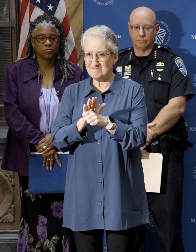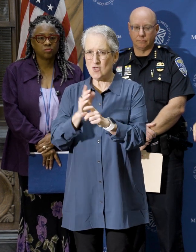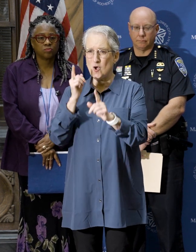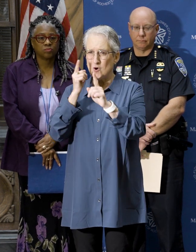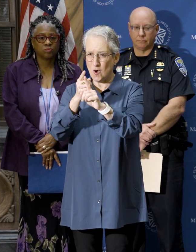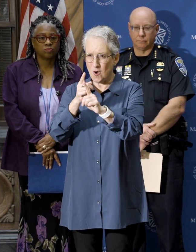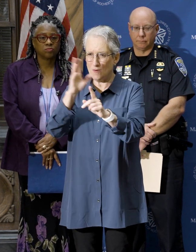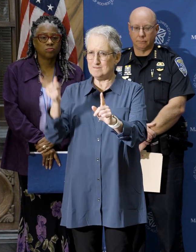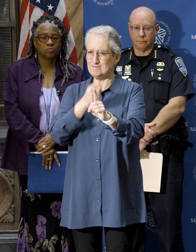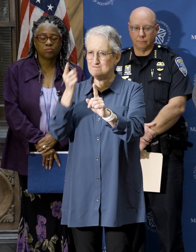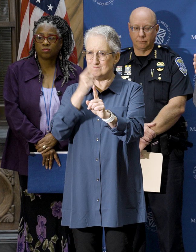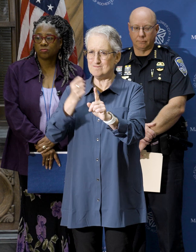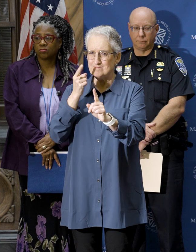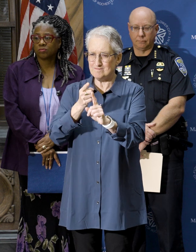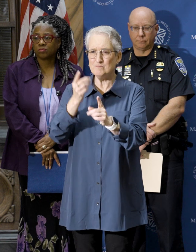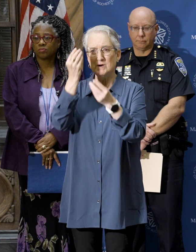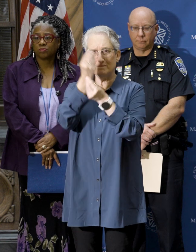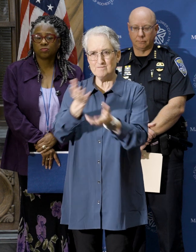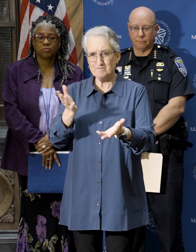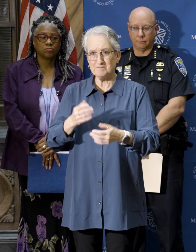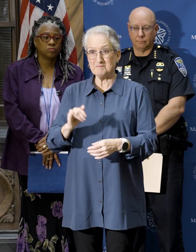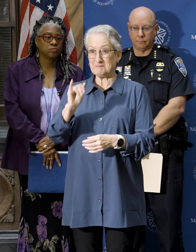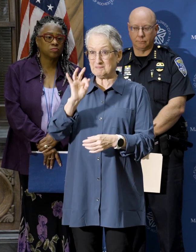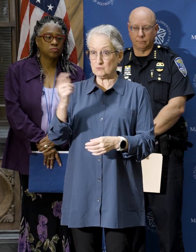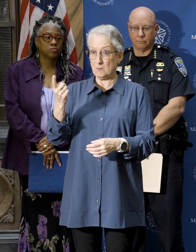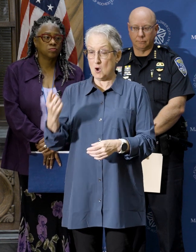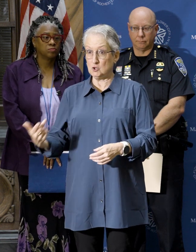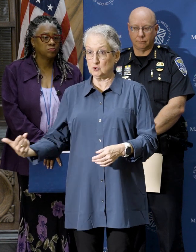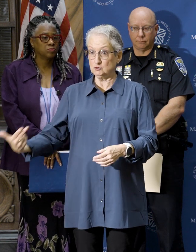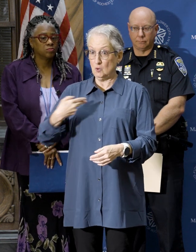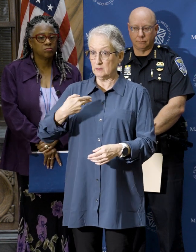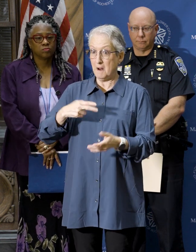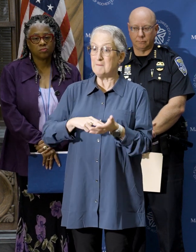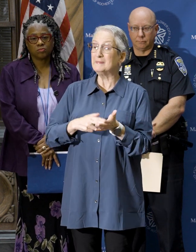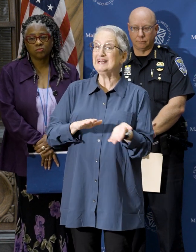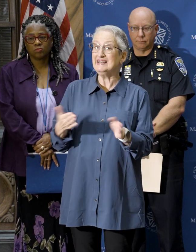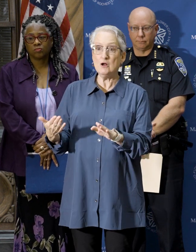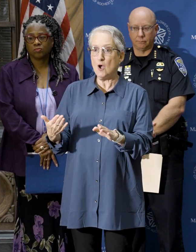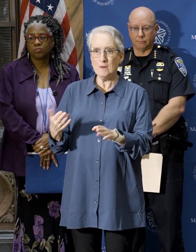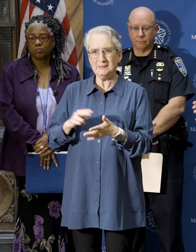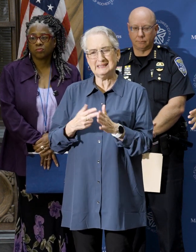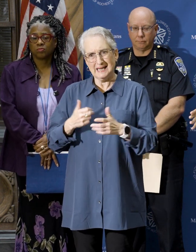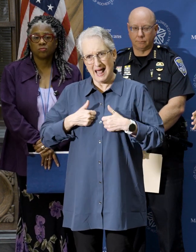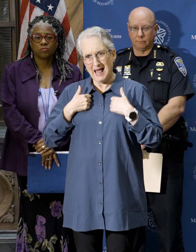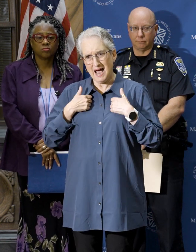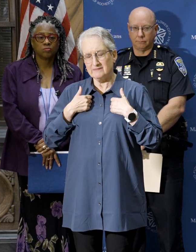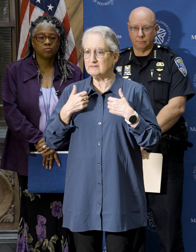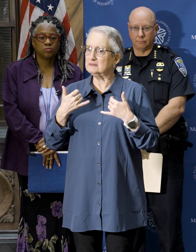a gun and are just shot by a gun, that there was still a life-altering